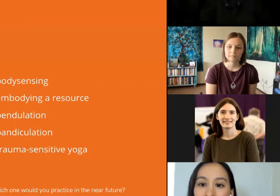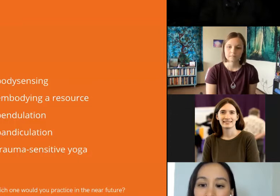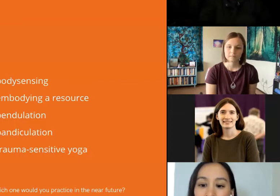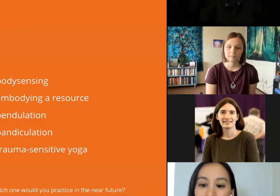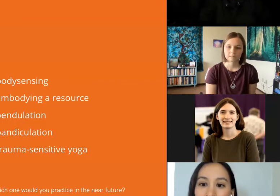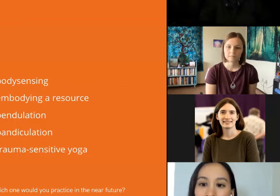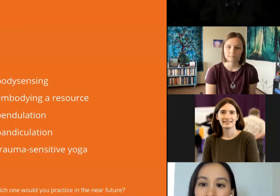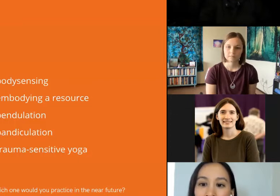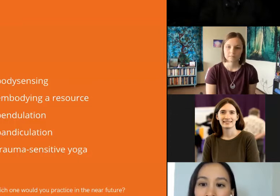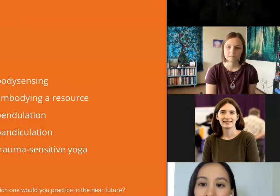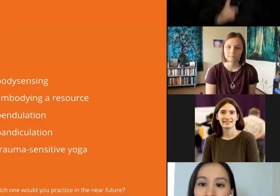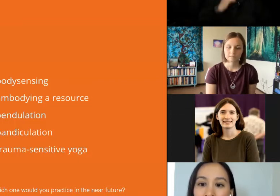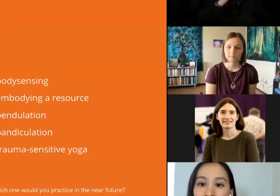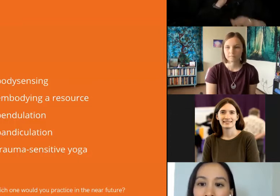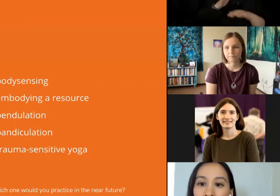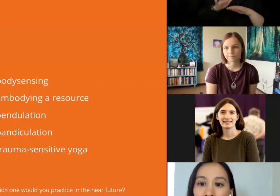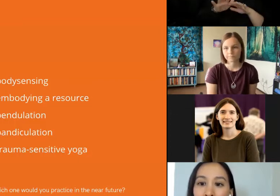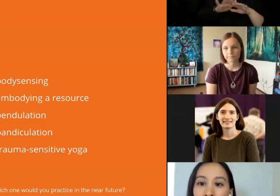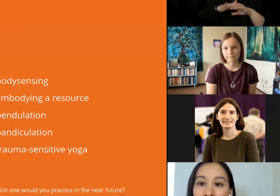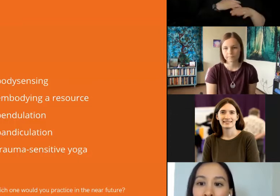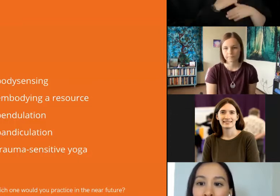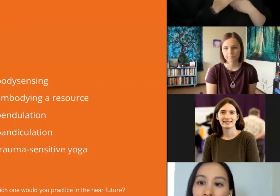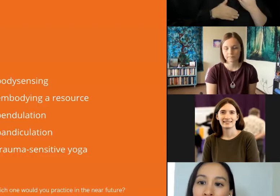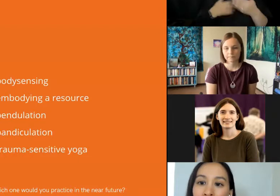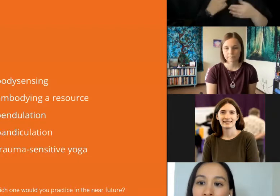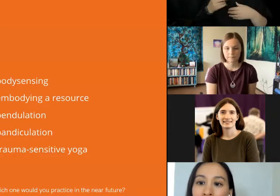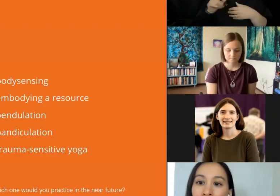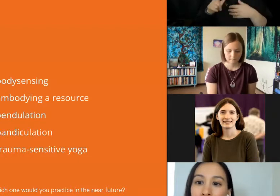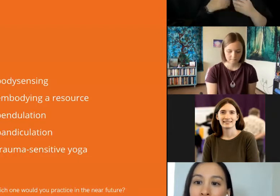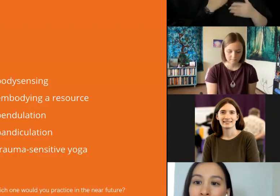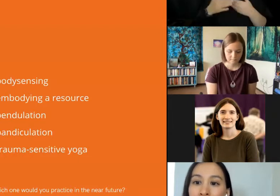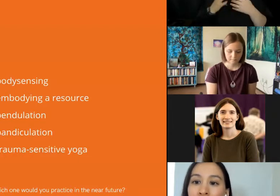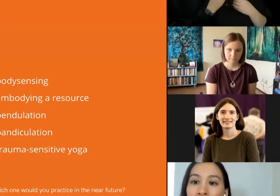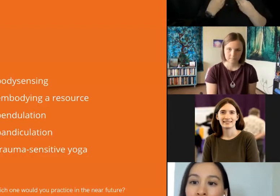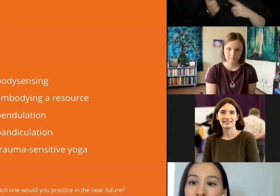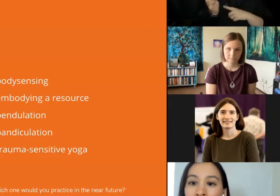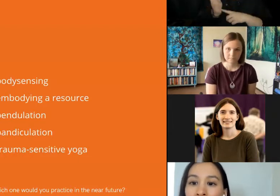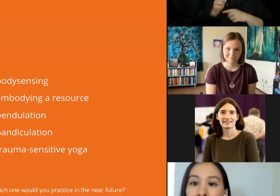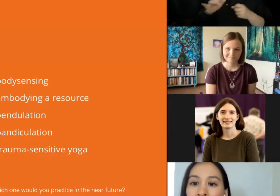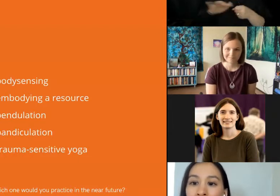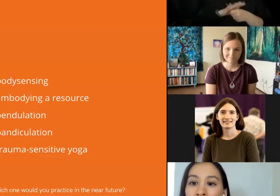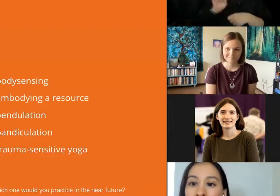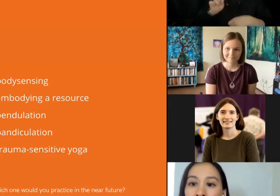think it is slowing down a little bit. We'll give it a full minute.